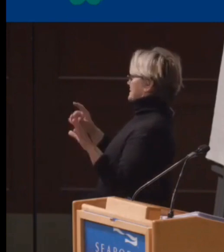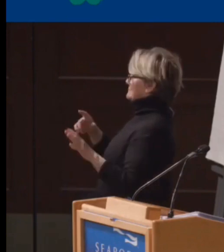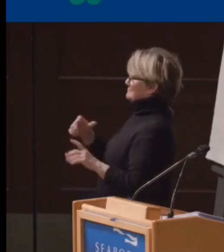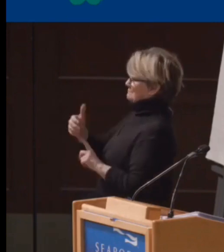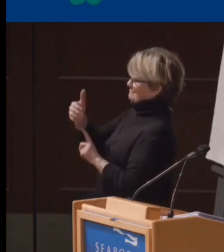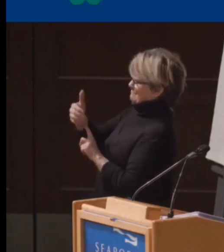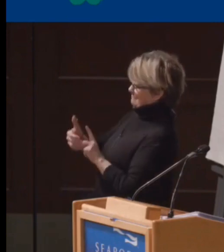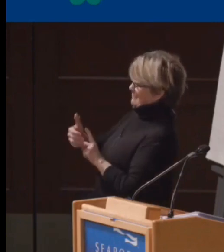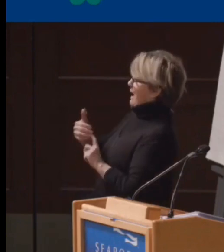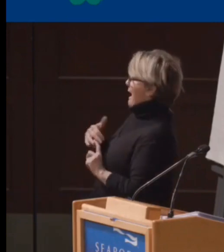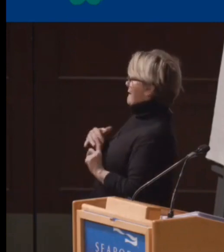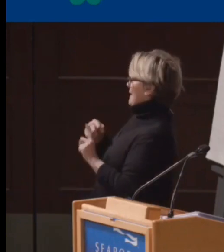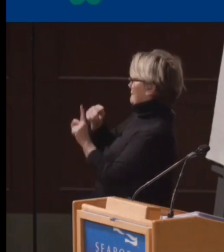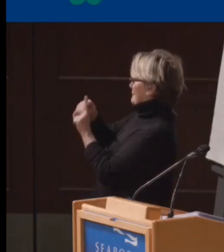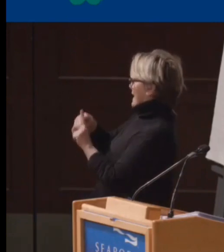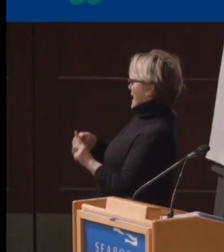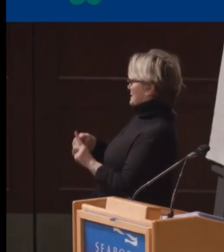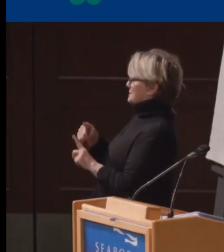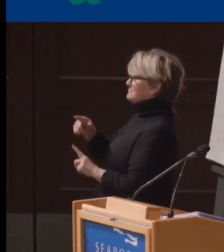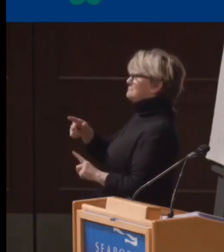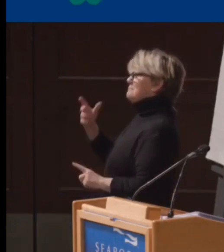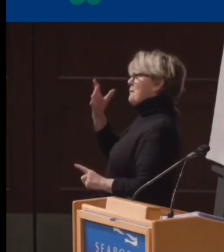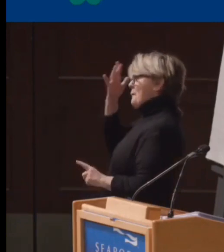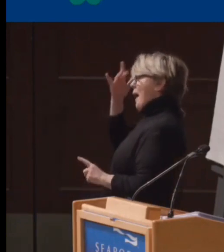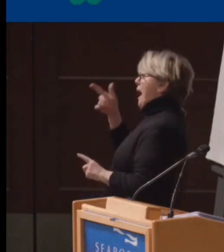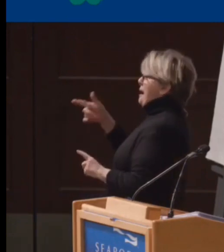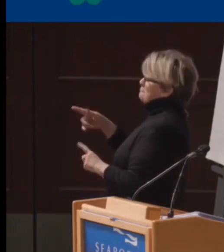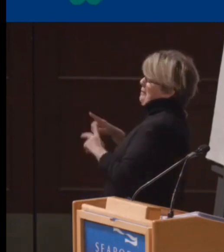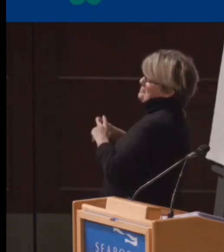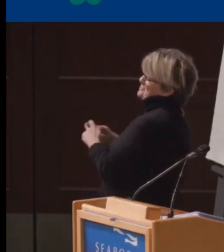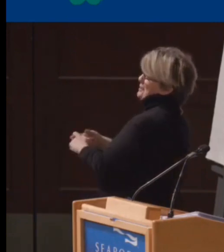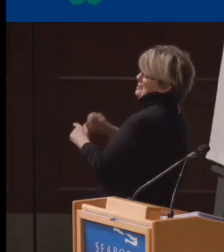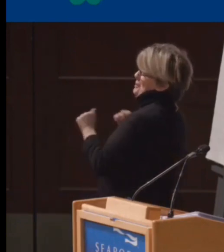benefits, especially because I grew to enjoy acting on stage.